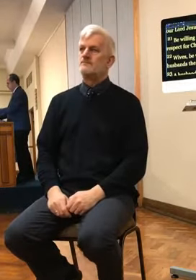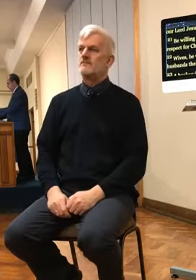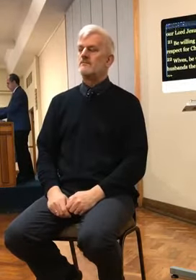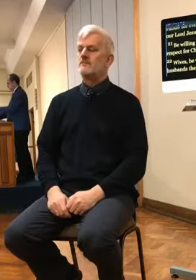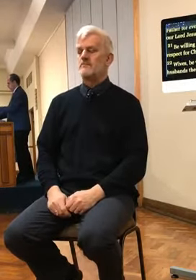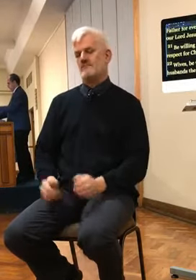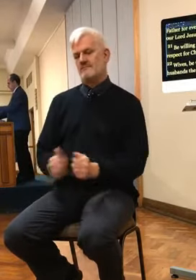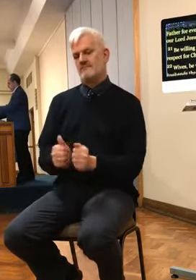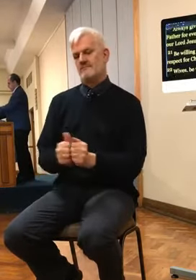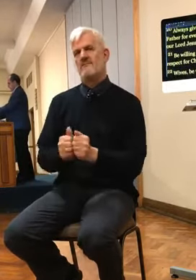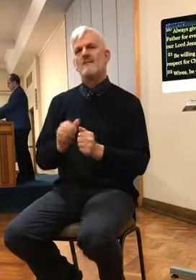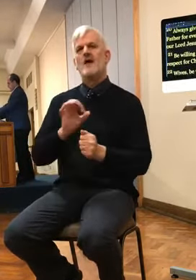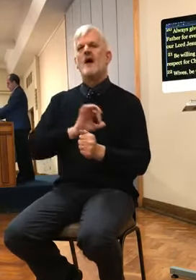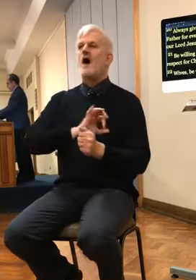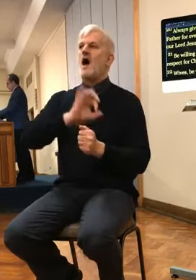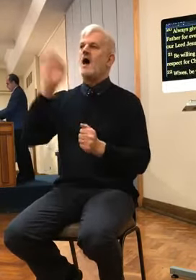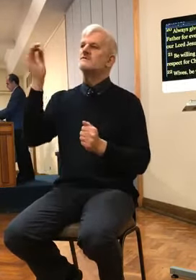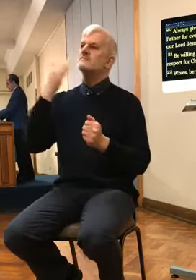Yes,